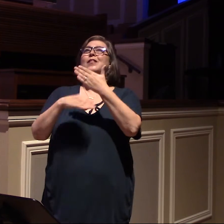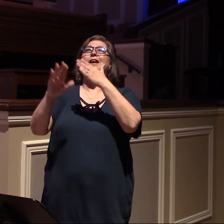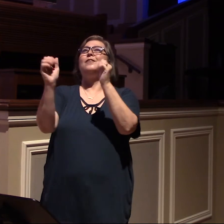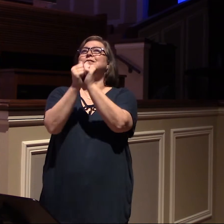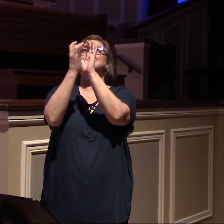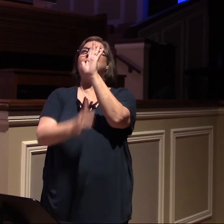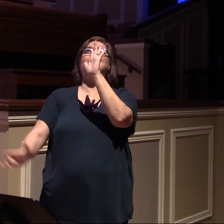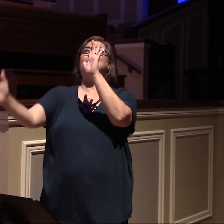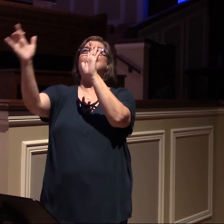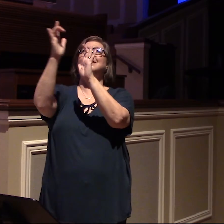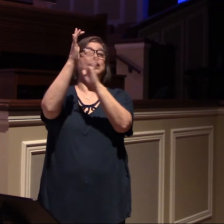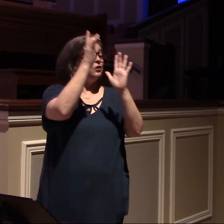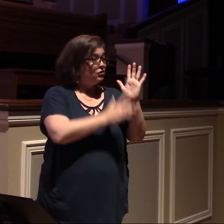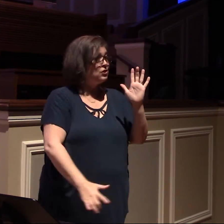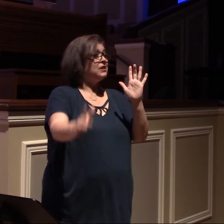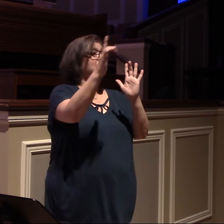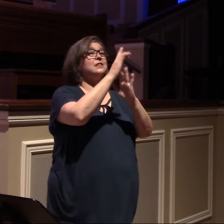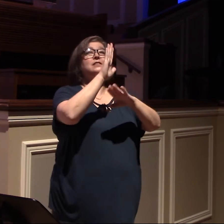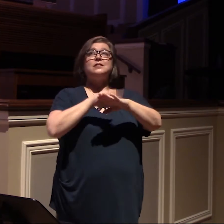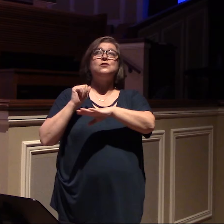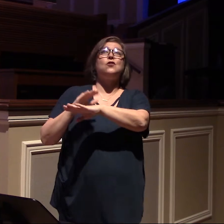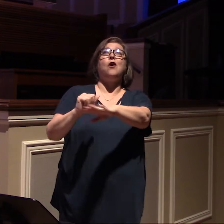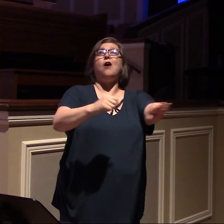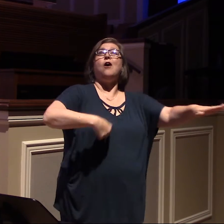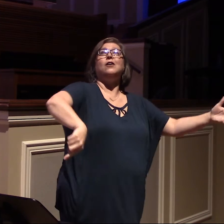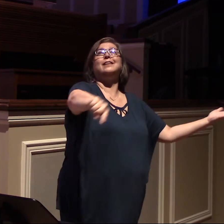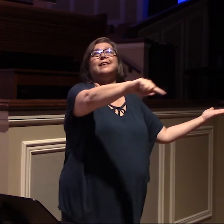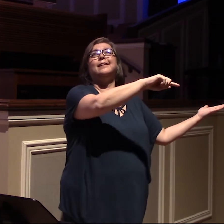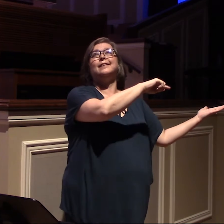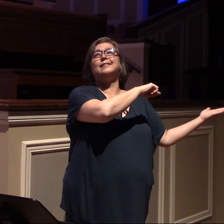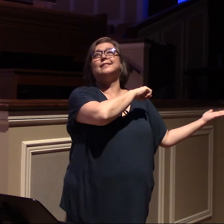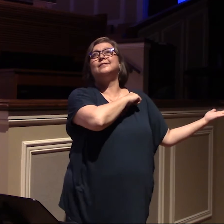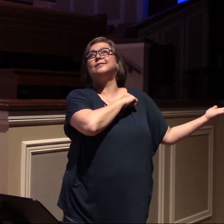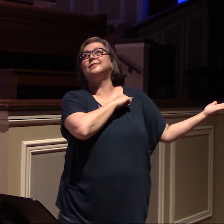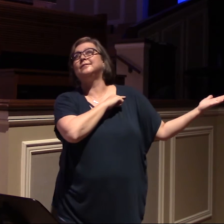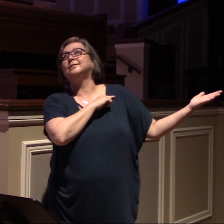new life was born. Jesus is calling.